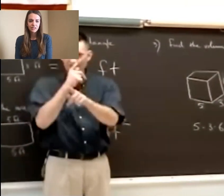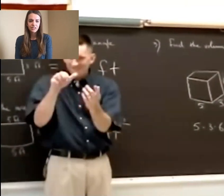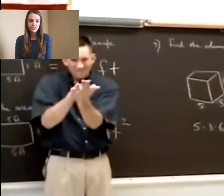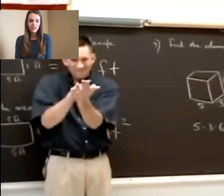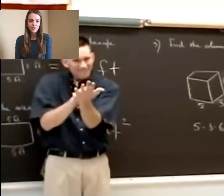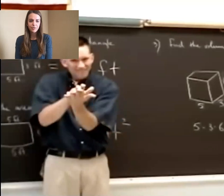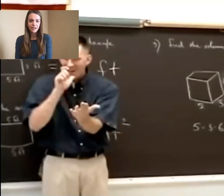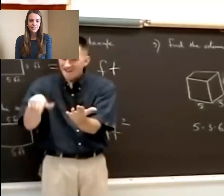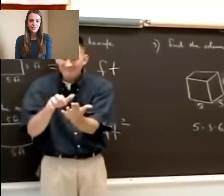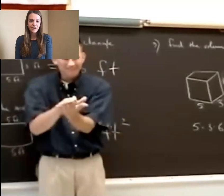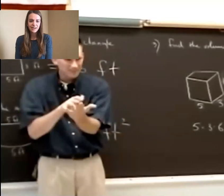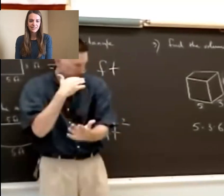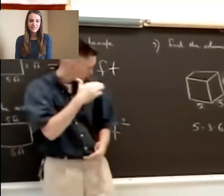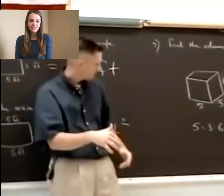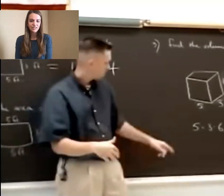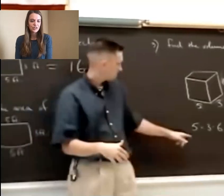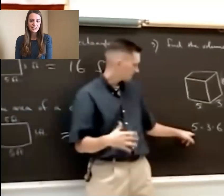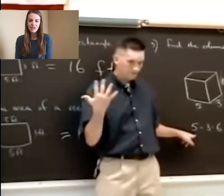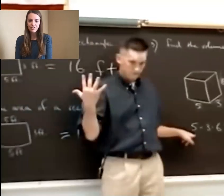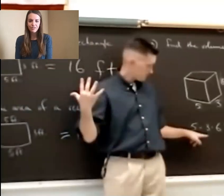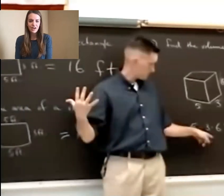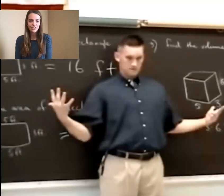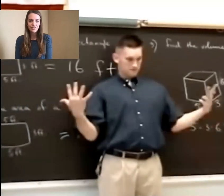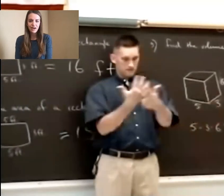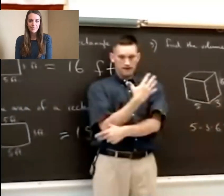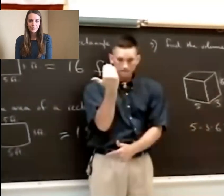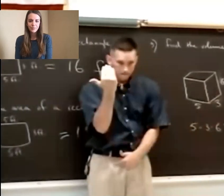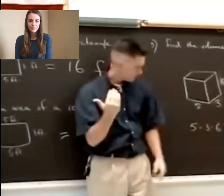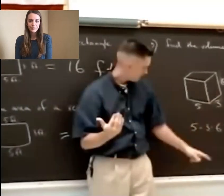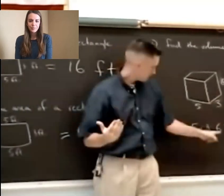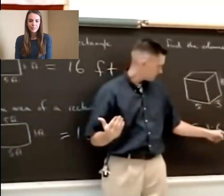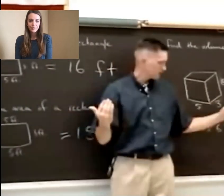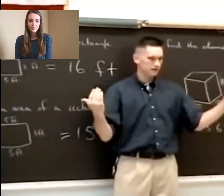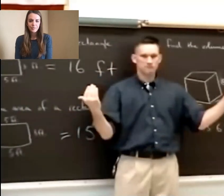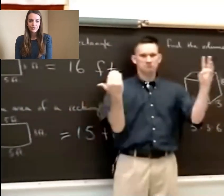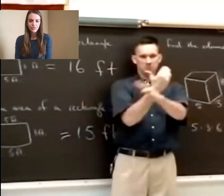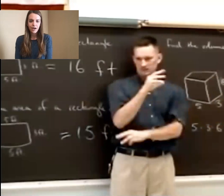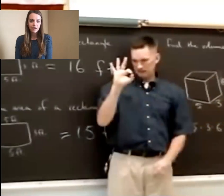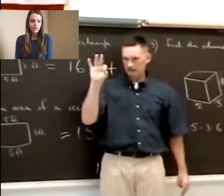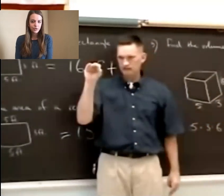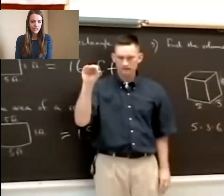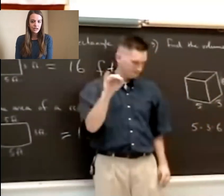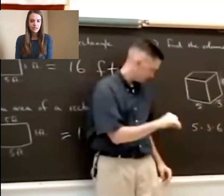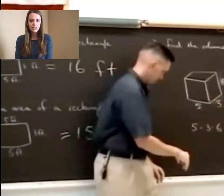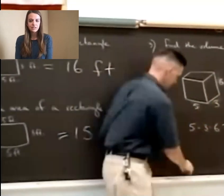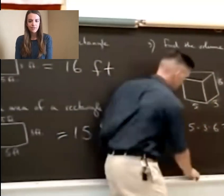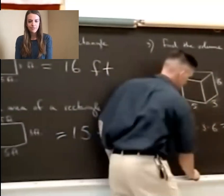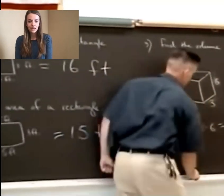Good job. I know, yeah, you don't need a calculator for that. You can do that. So 5 times 3 and then is 15,